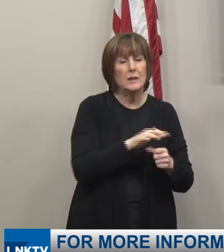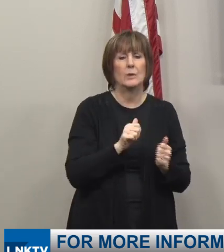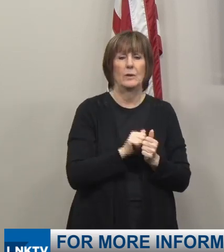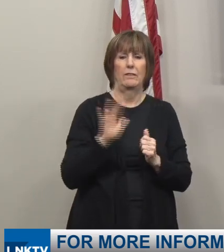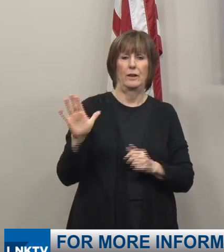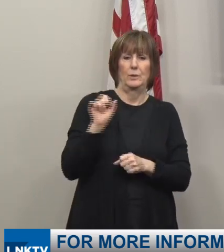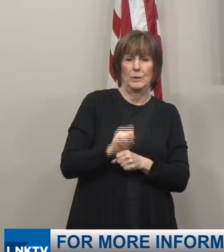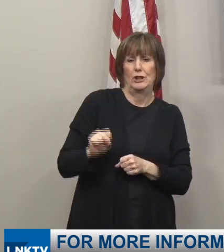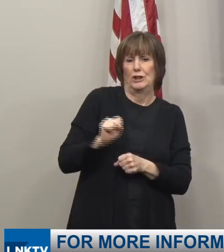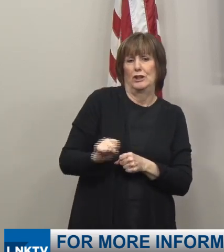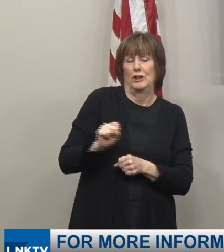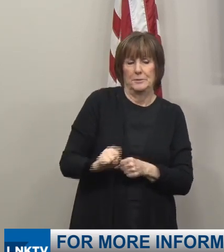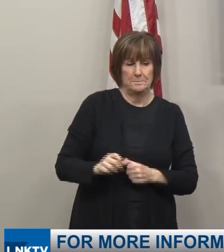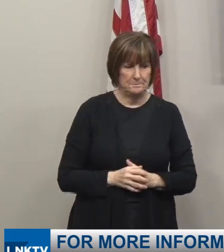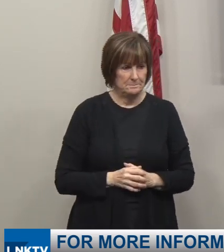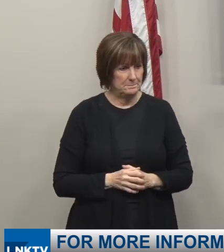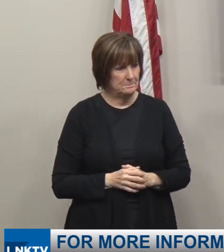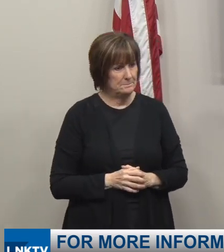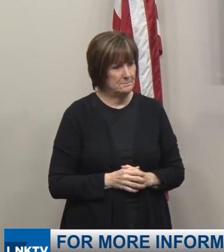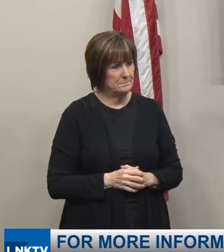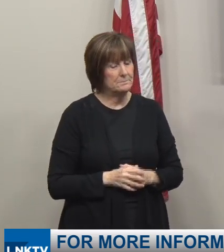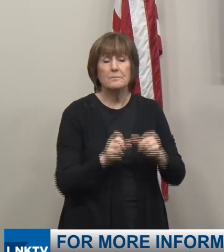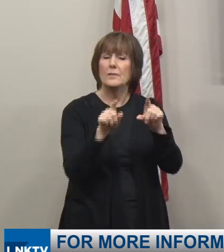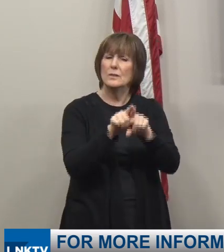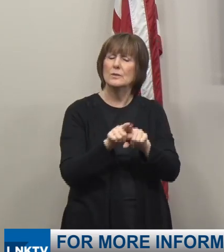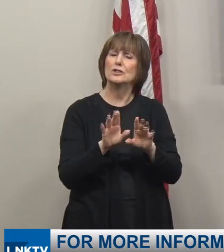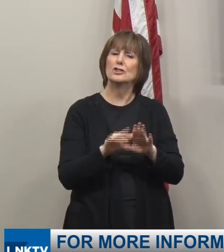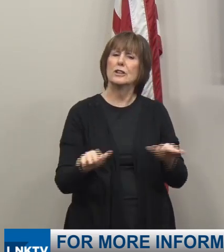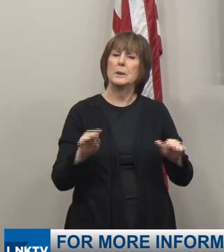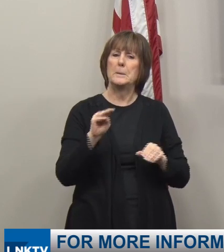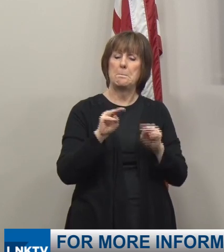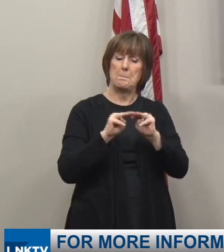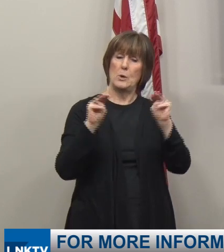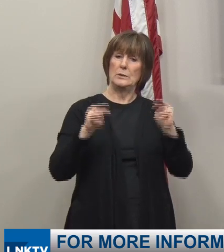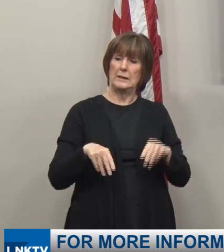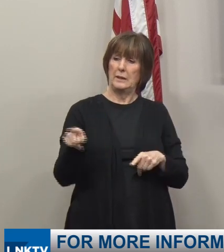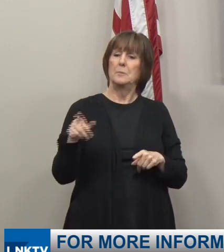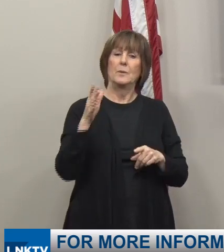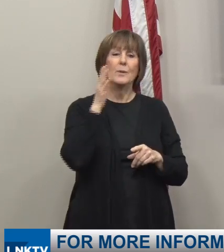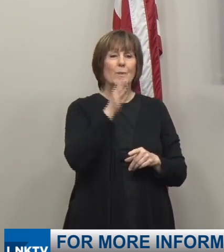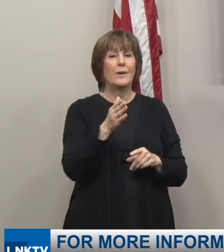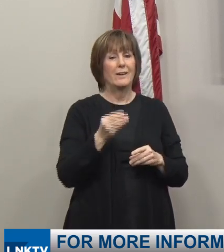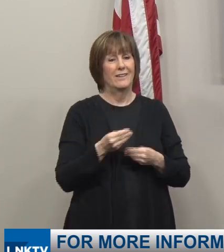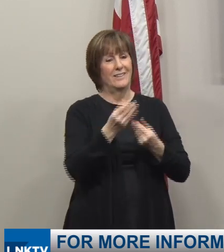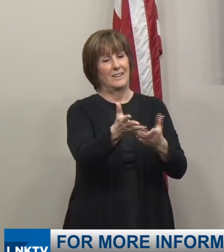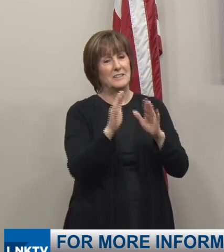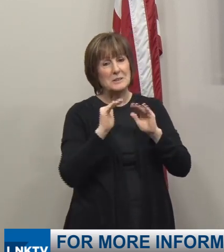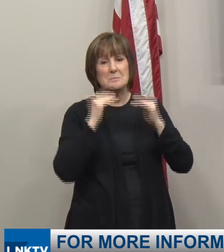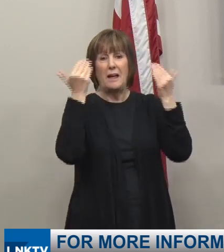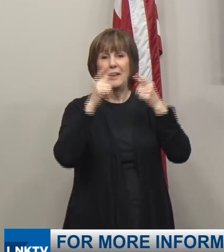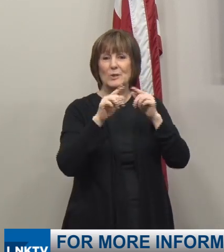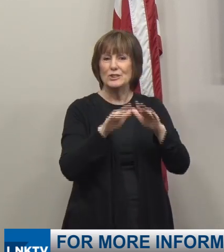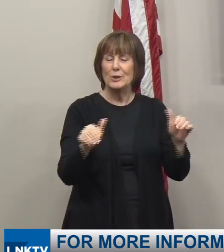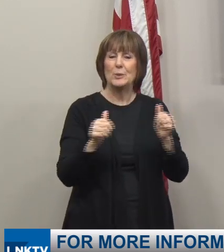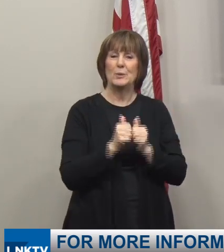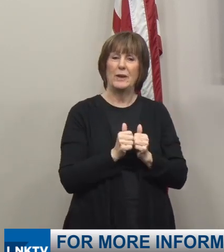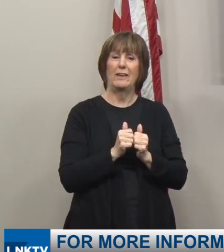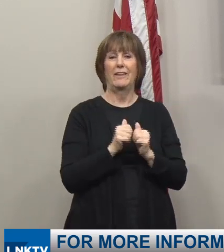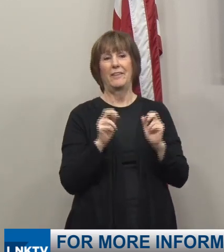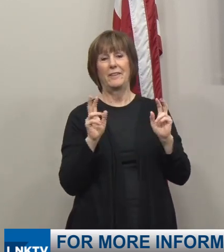heartfelt work and determination. Also, the Children's Museum will bring smiles to many children's faces tomorrow with